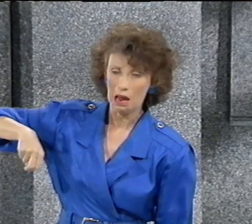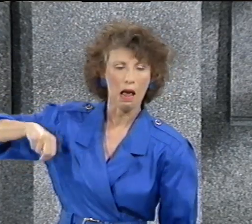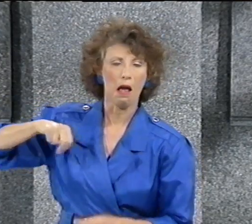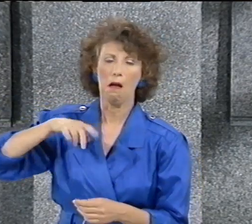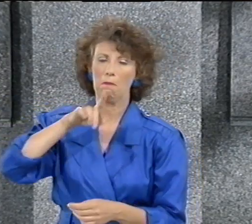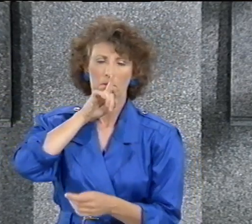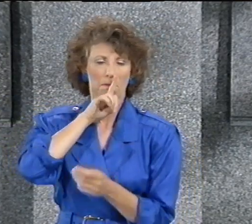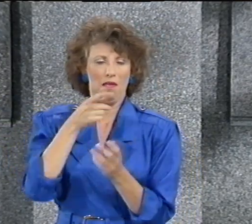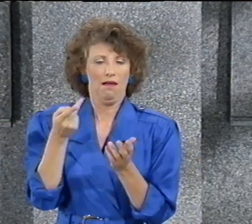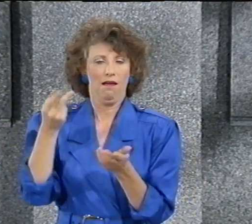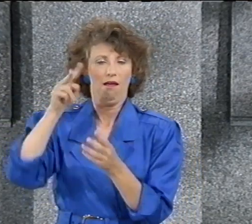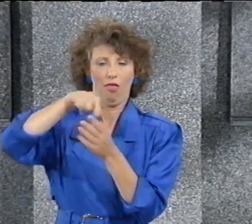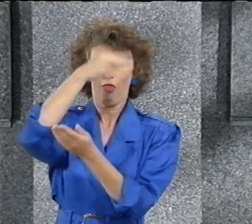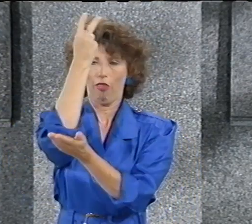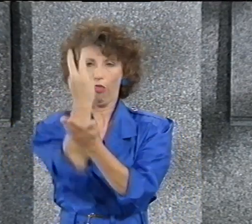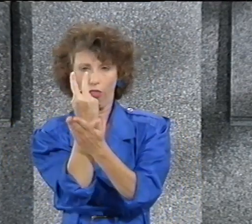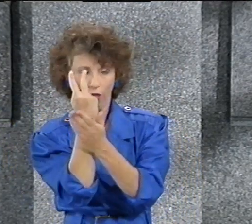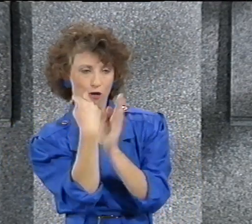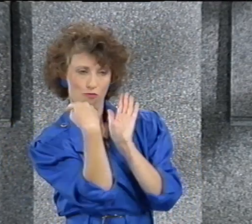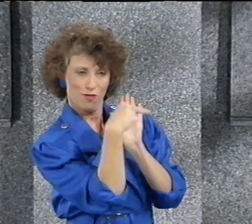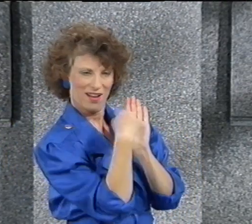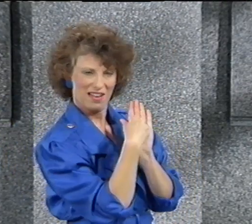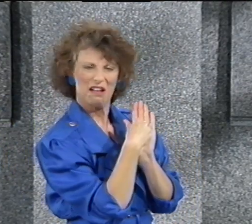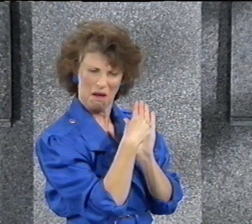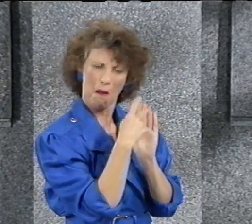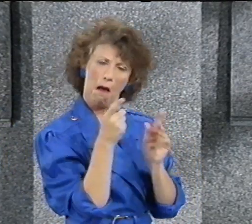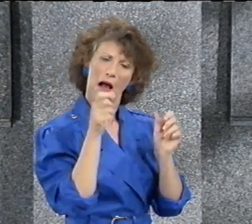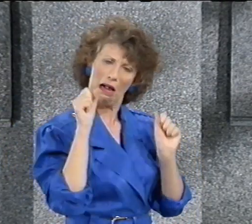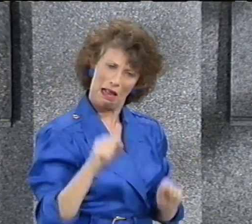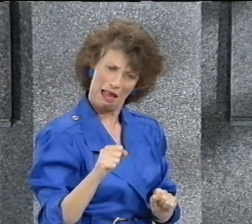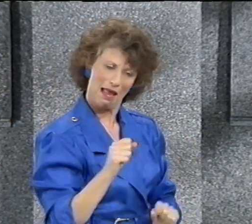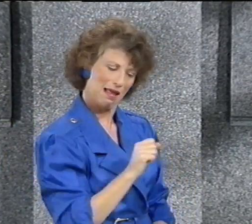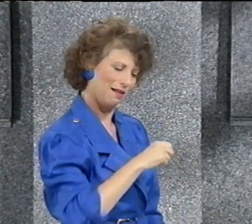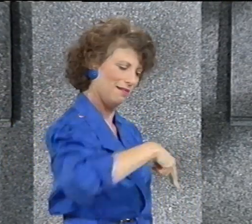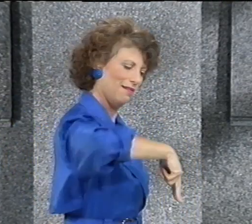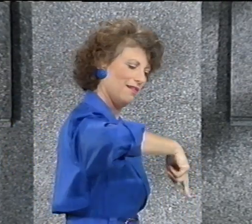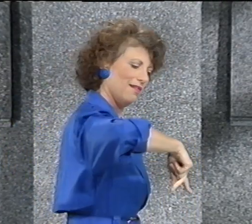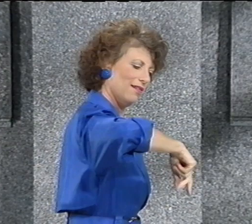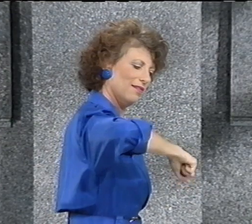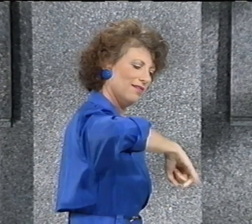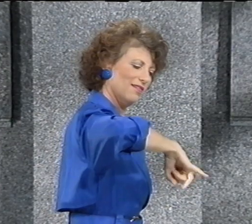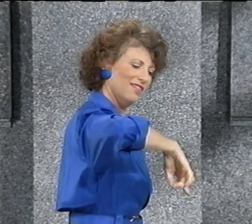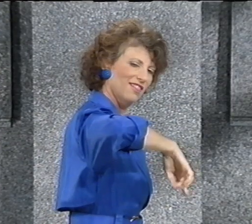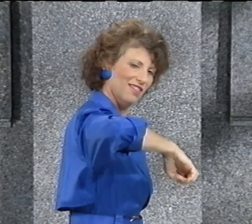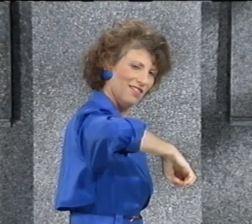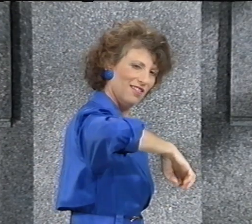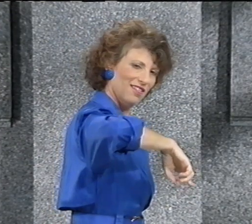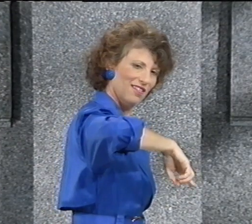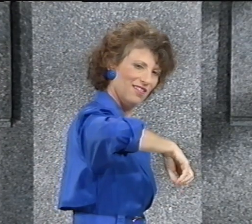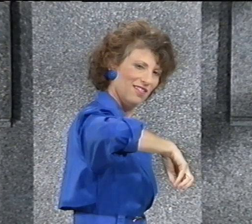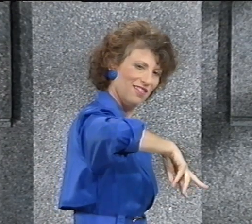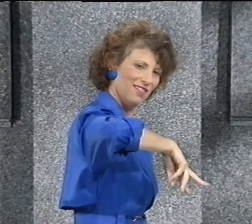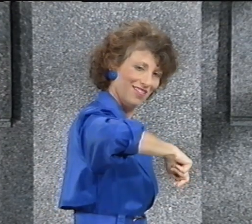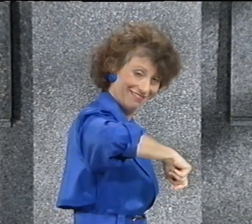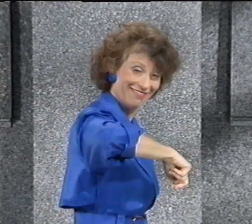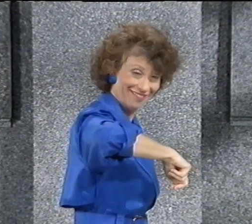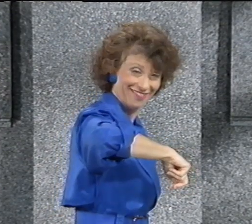You don't have to stand on your head to read it. You can read it even though it's upside